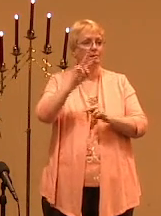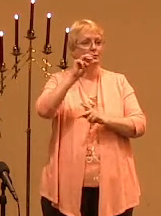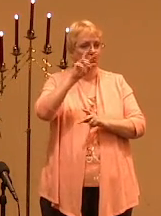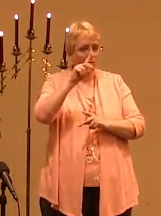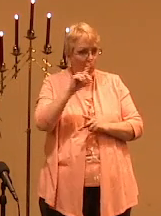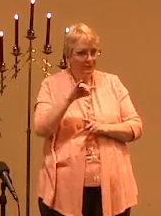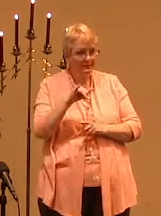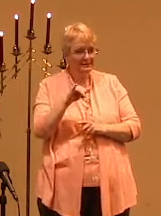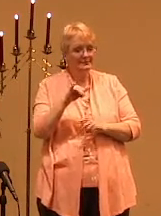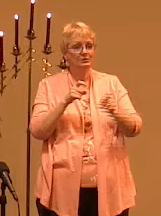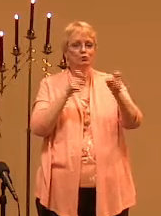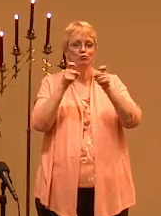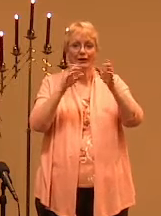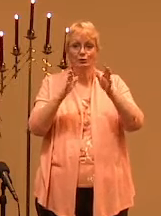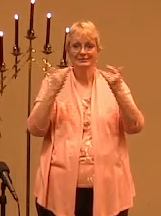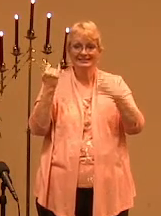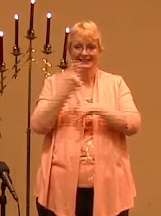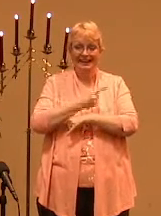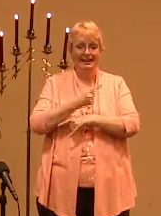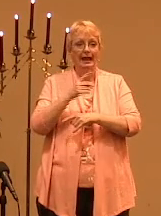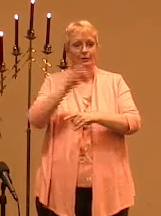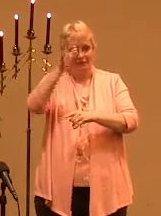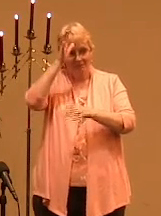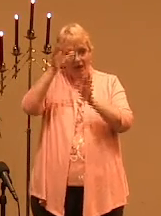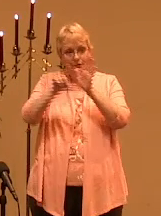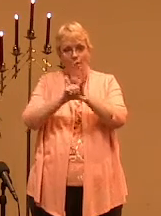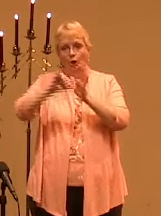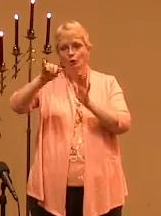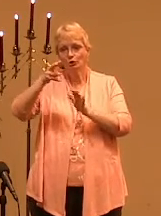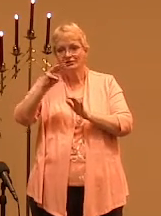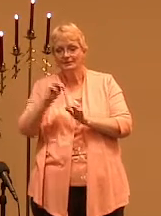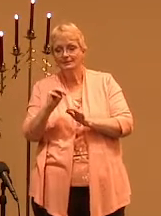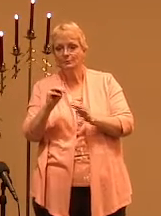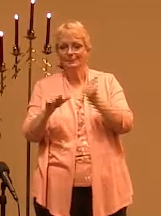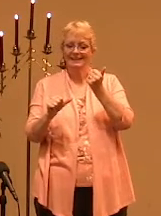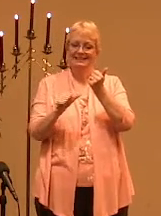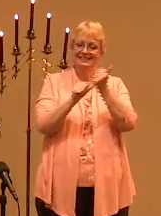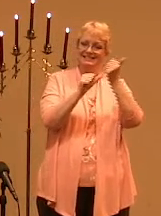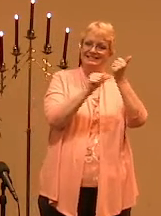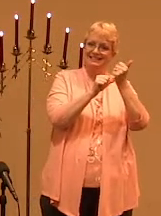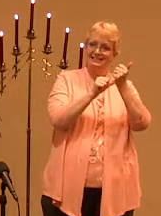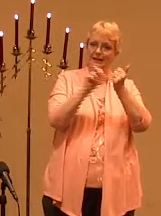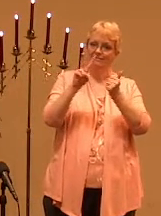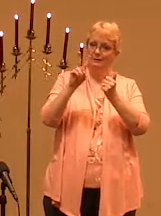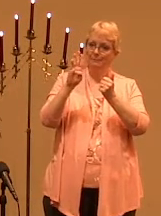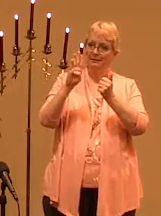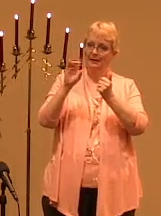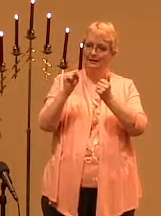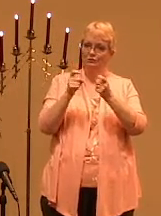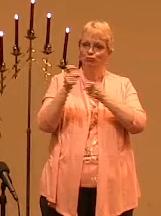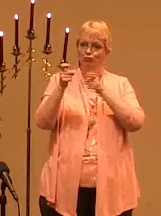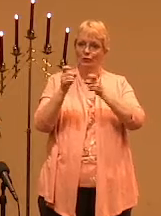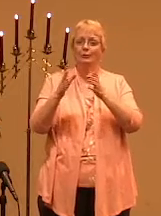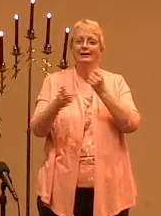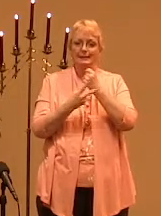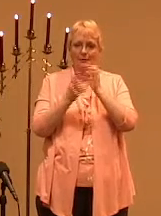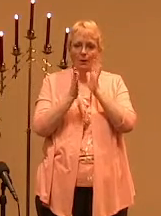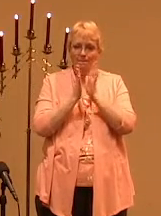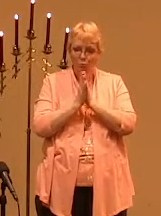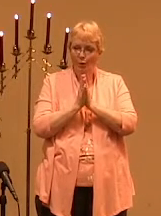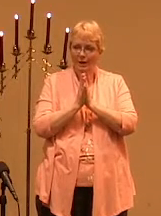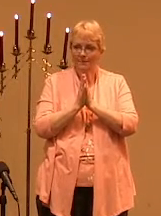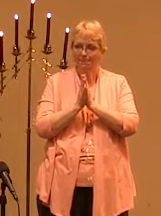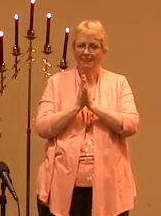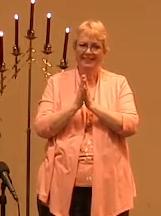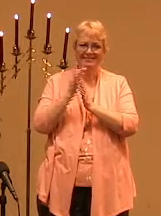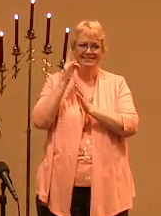our VBS director this year, and her father-in-law, Jim, is the assistant VBS director this year. So we're going to keep them in prayer, and I